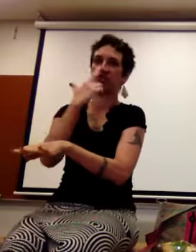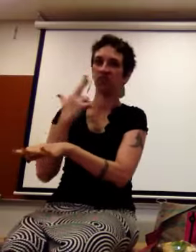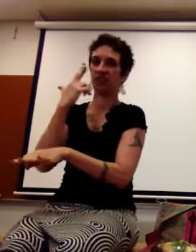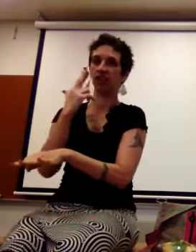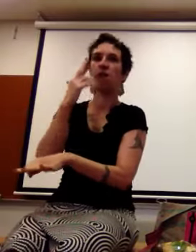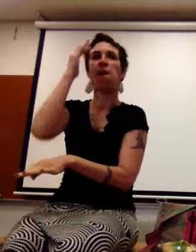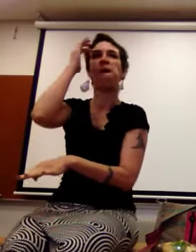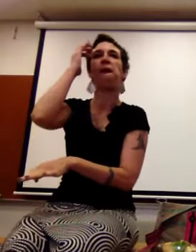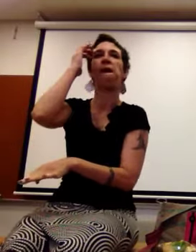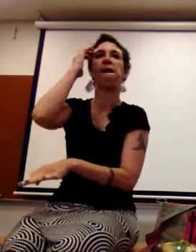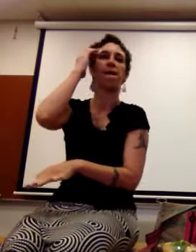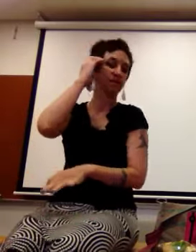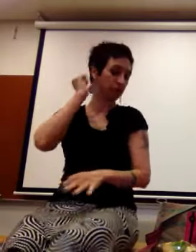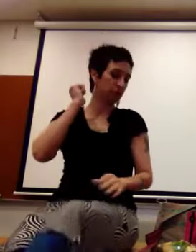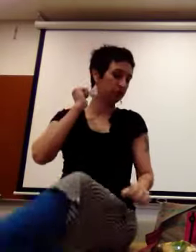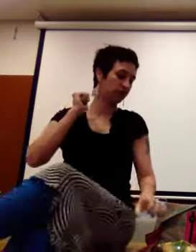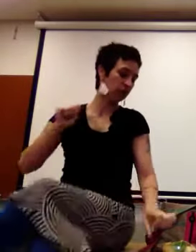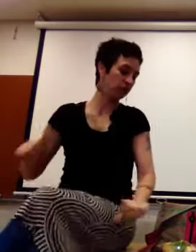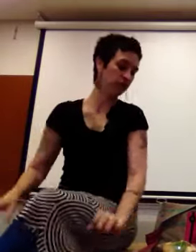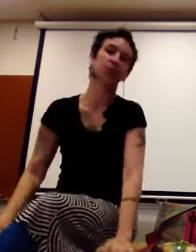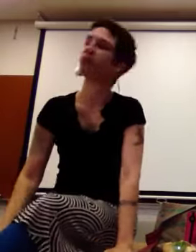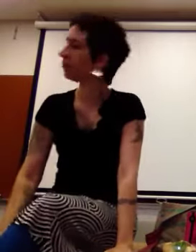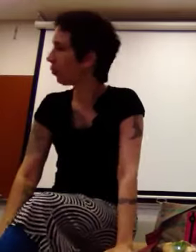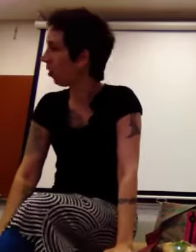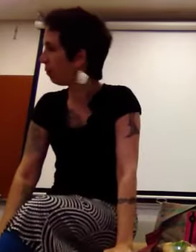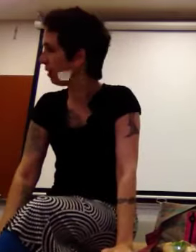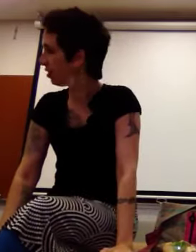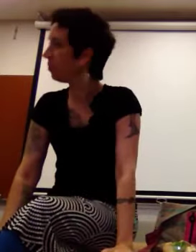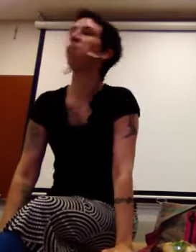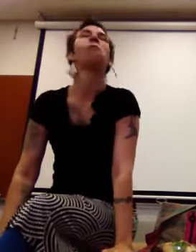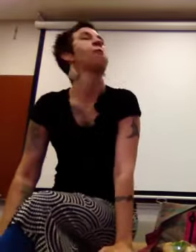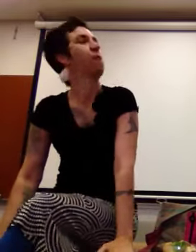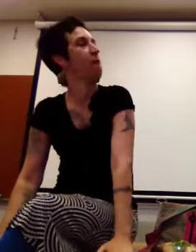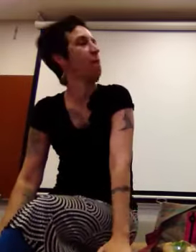reasoning for those of you who want me to.